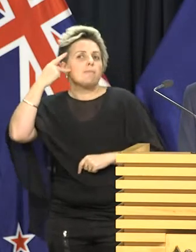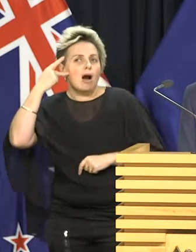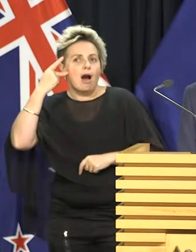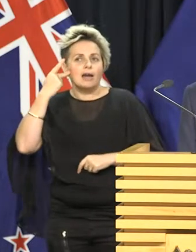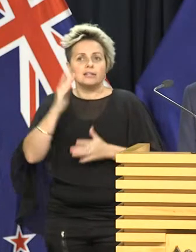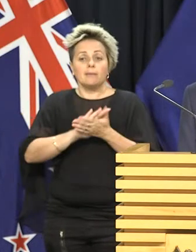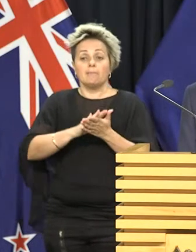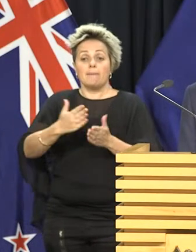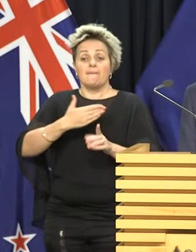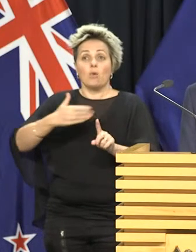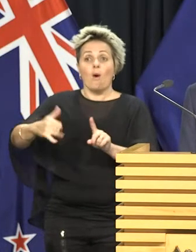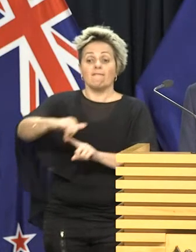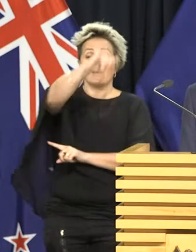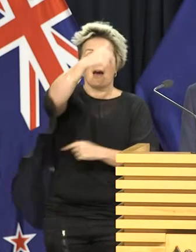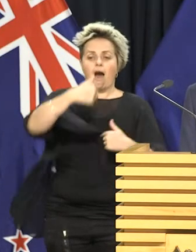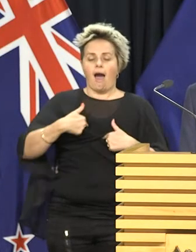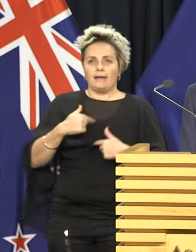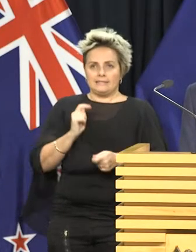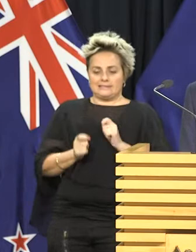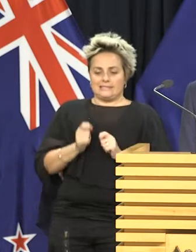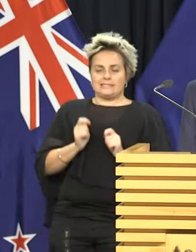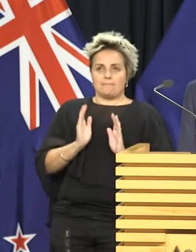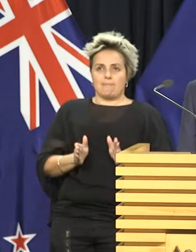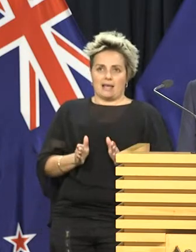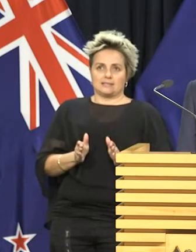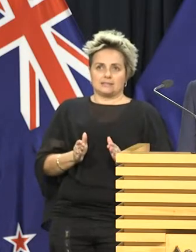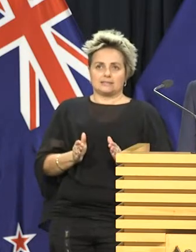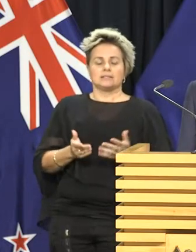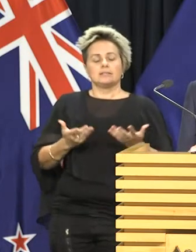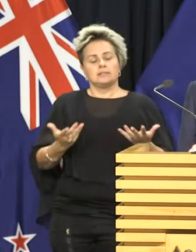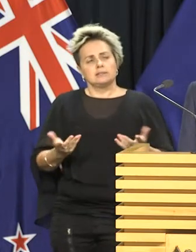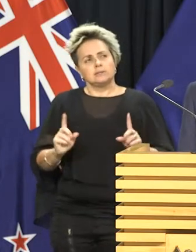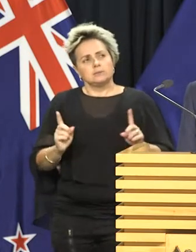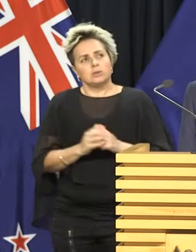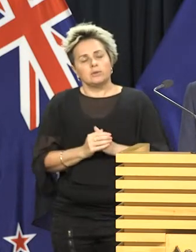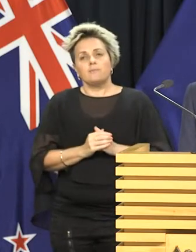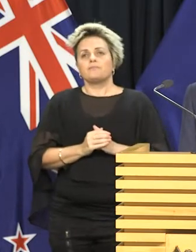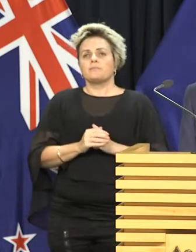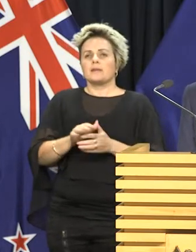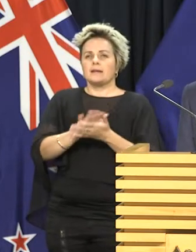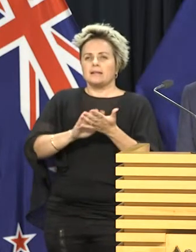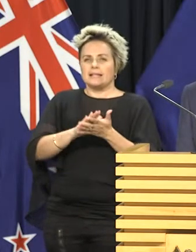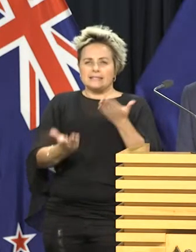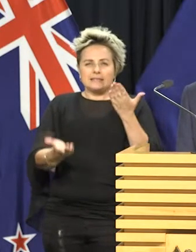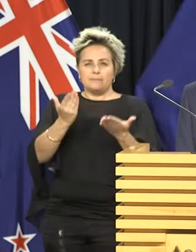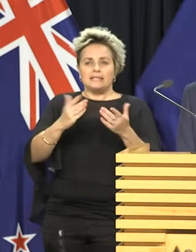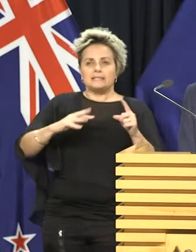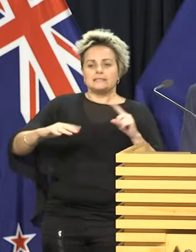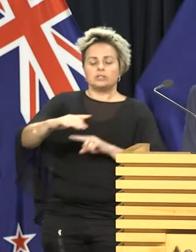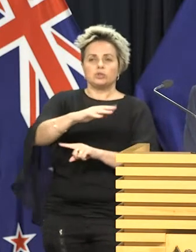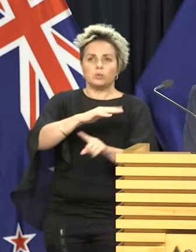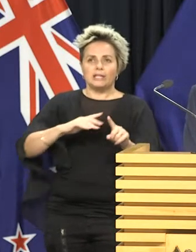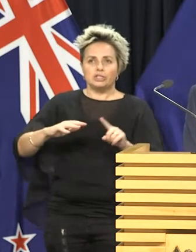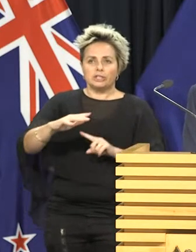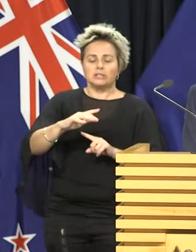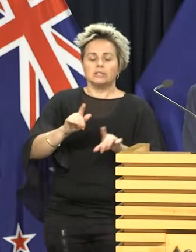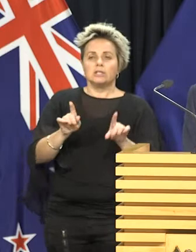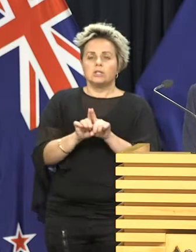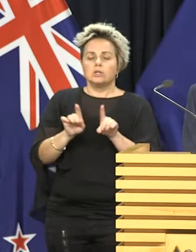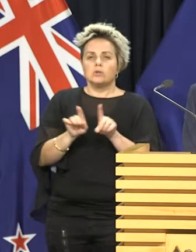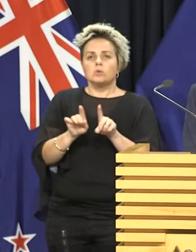get tests. How will that work? What are you feeling about that? It would be context specific, and it would be as part of